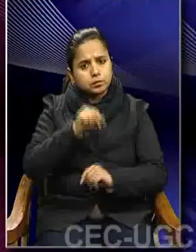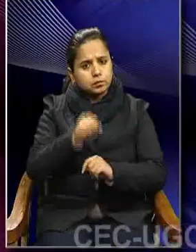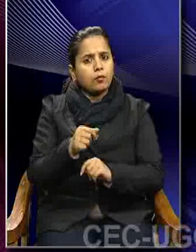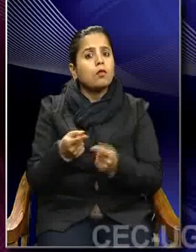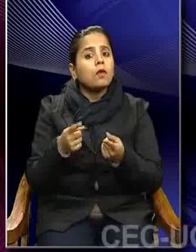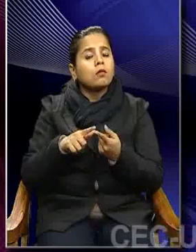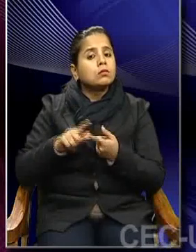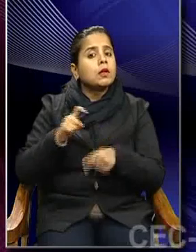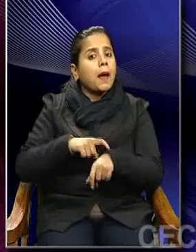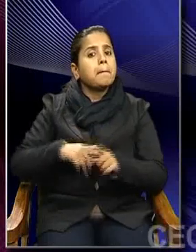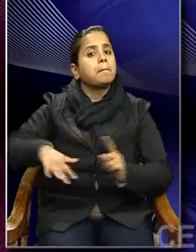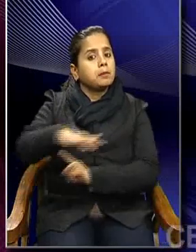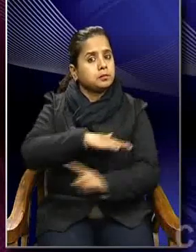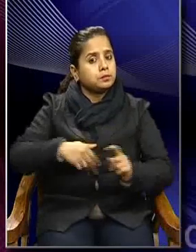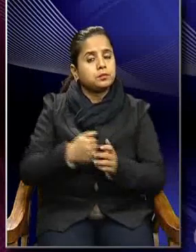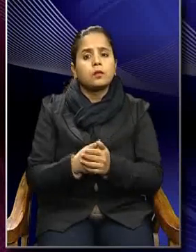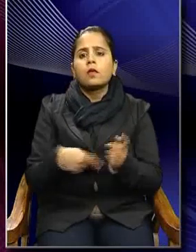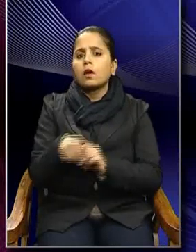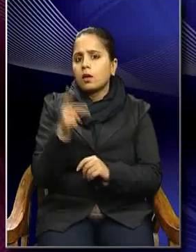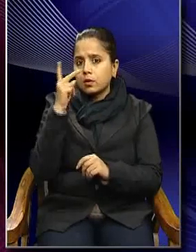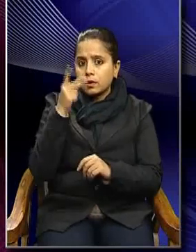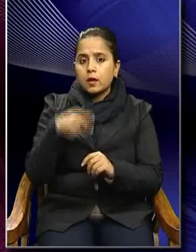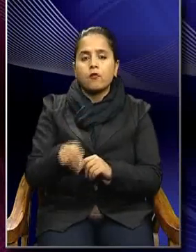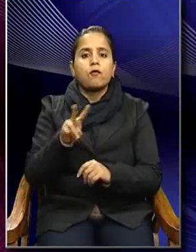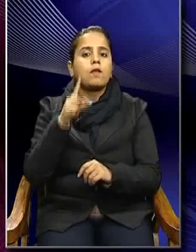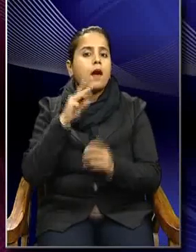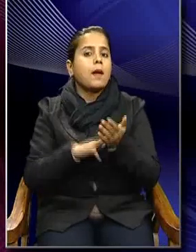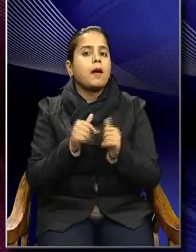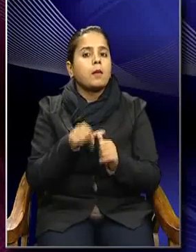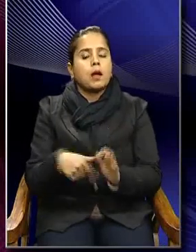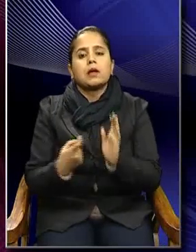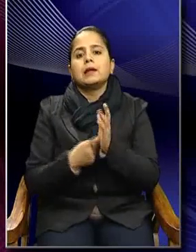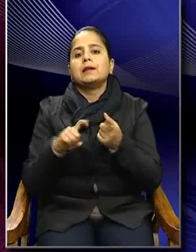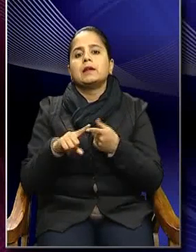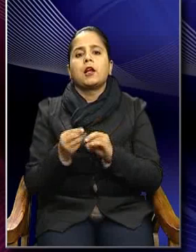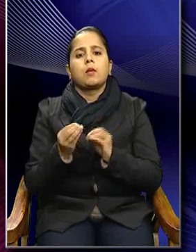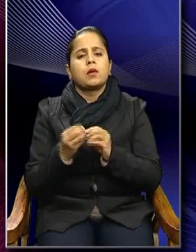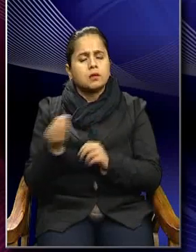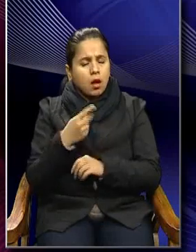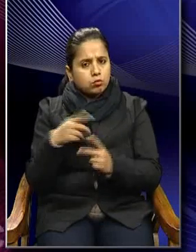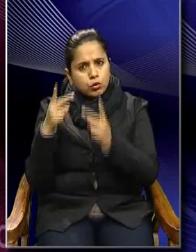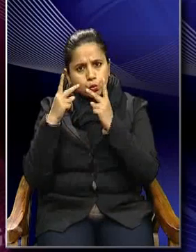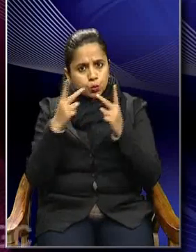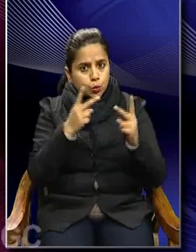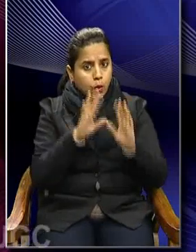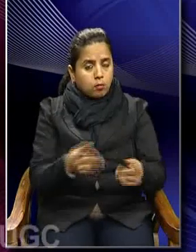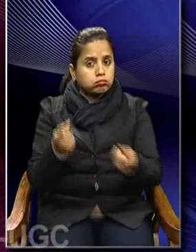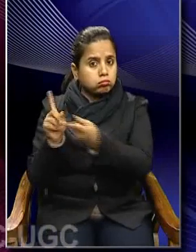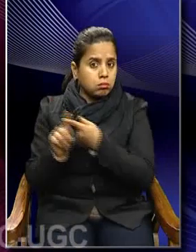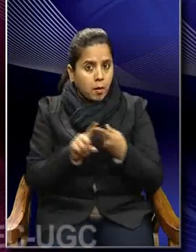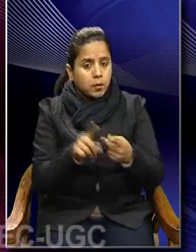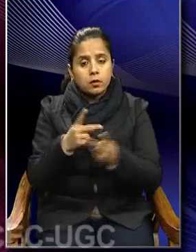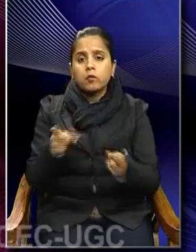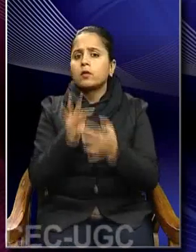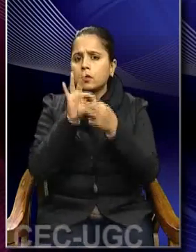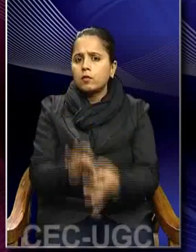era, which is part of the Weimar Republic, some noticeable gains were made, particularly with